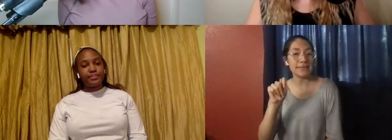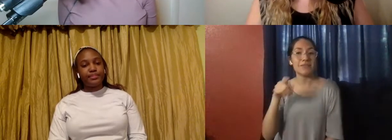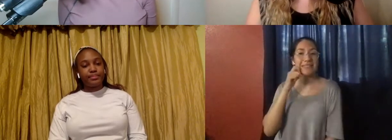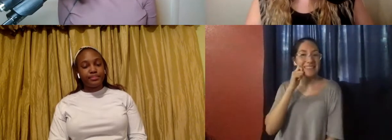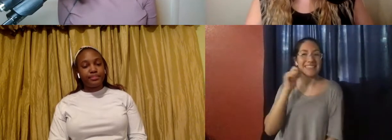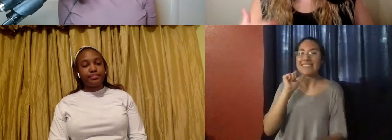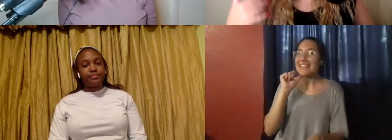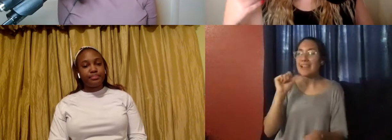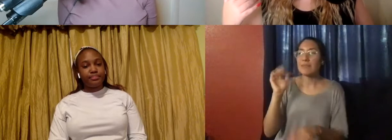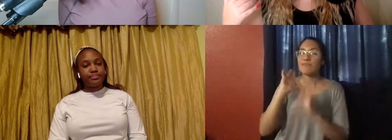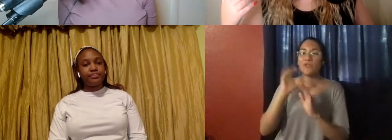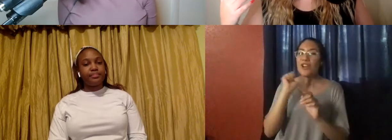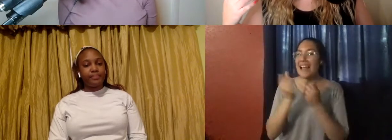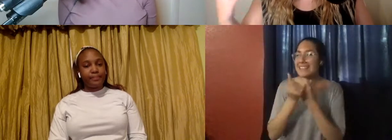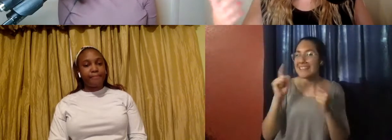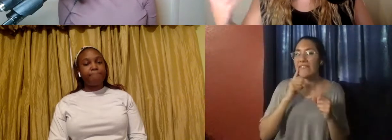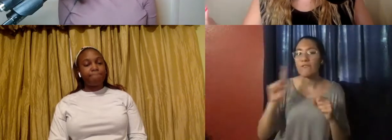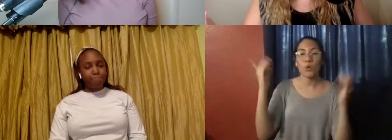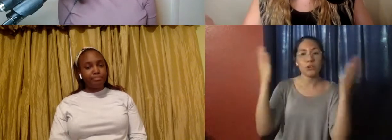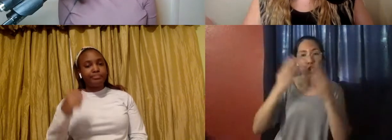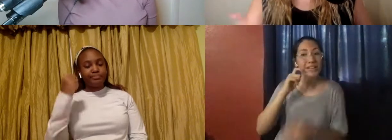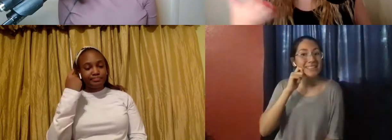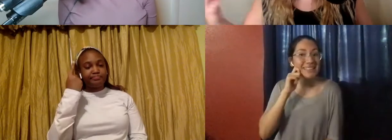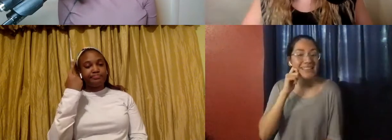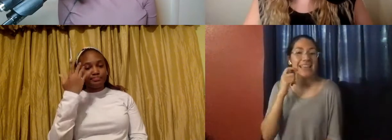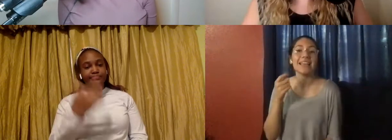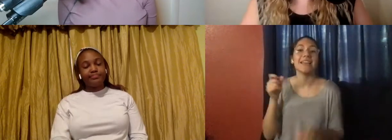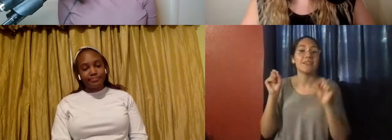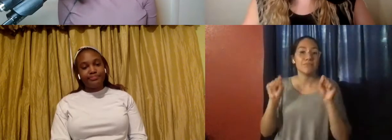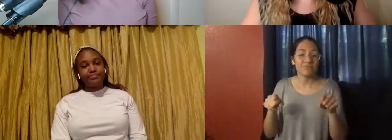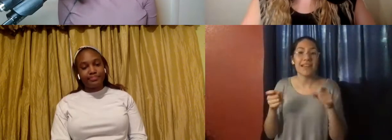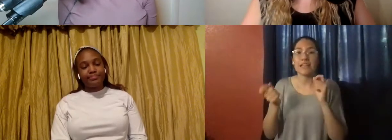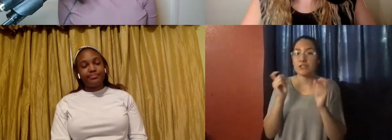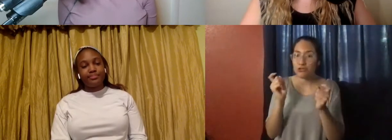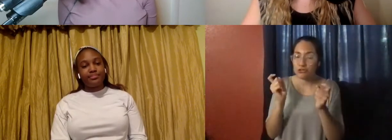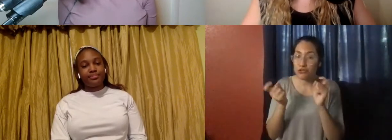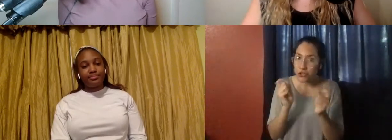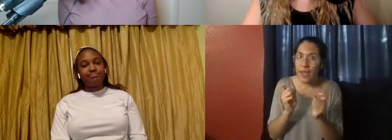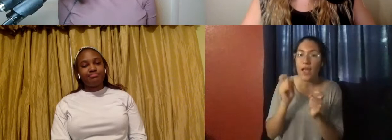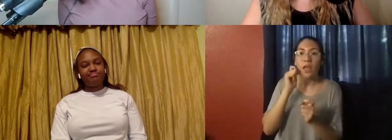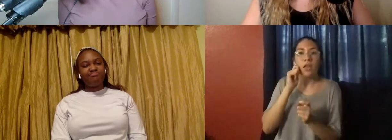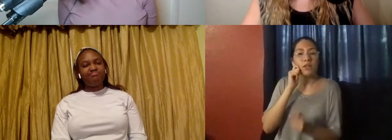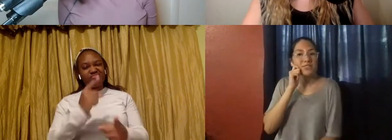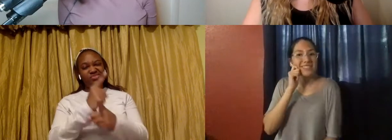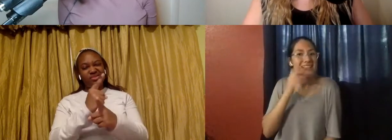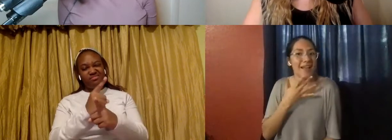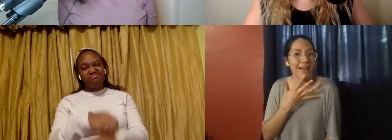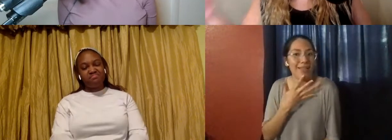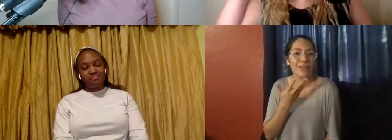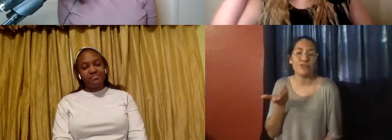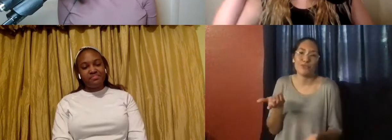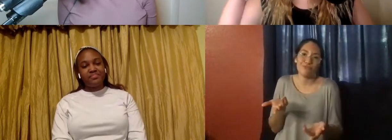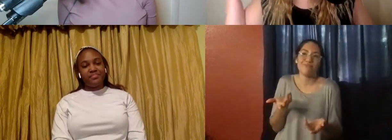darker skin tones, and, it could change the color of your skin. And so it just wasn't as, you know,